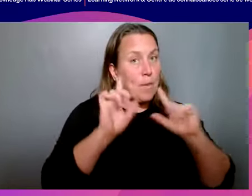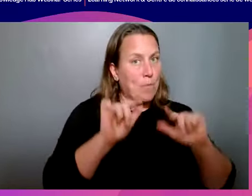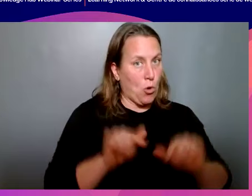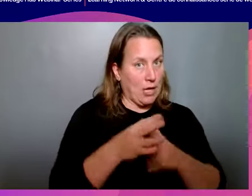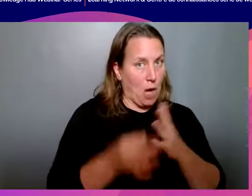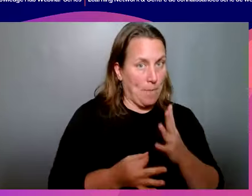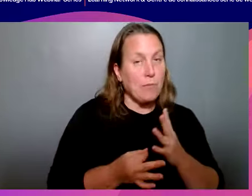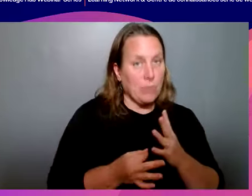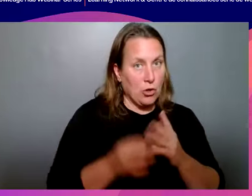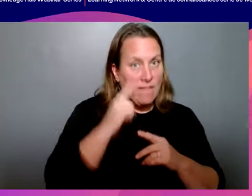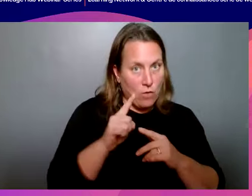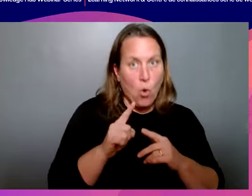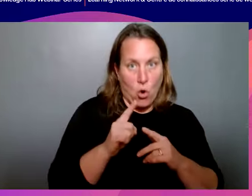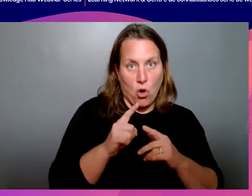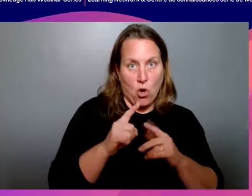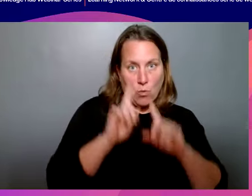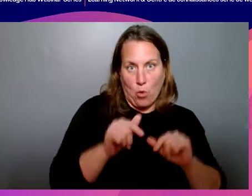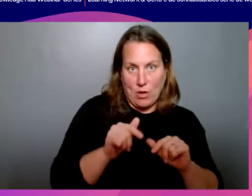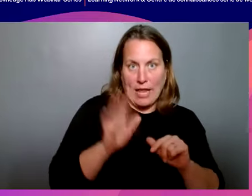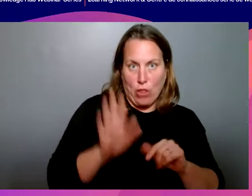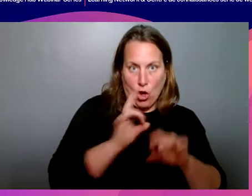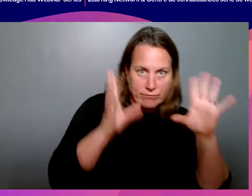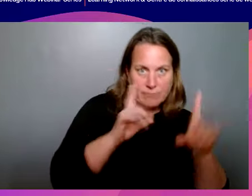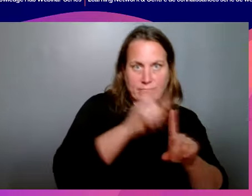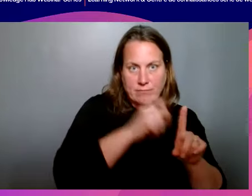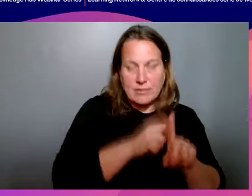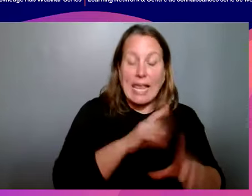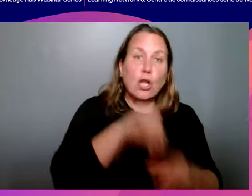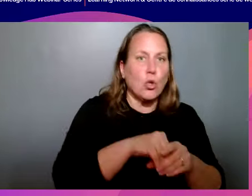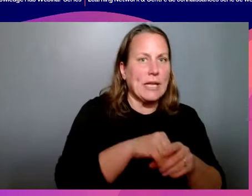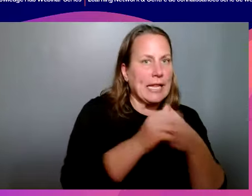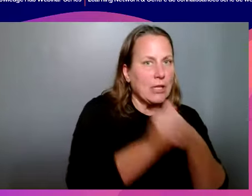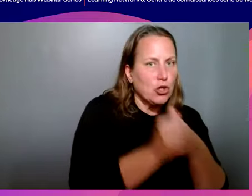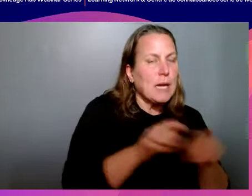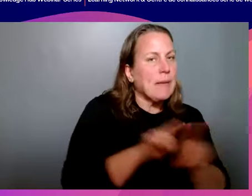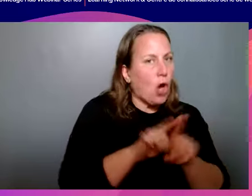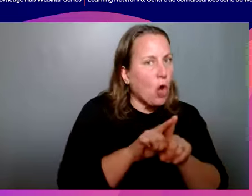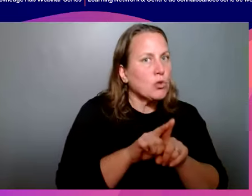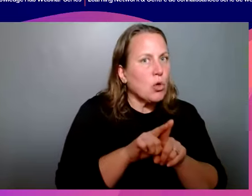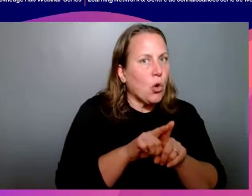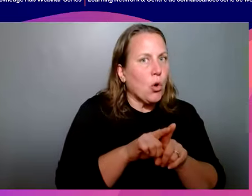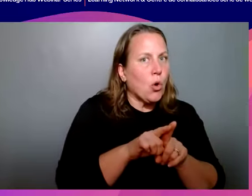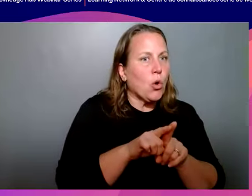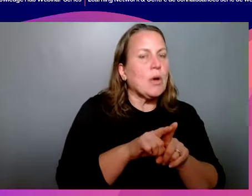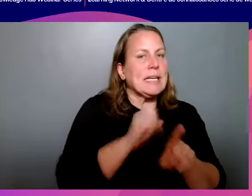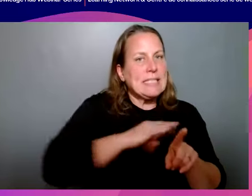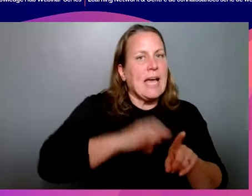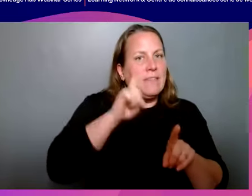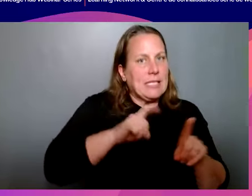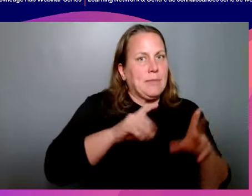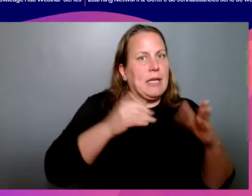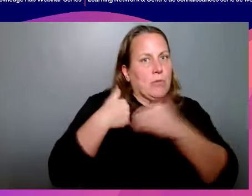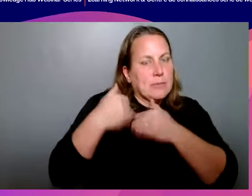including microaggressions, and leadership accountability. And so what that means is also staff